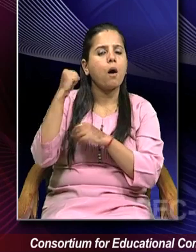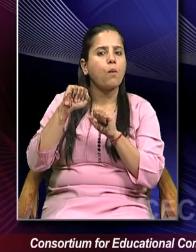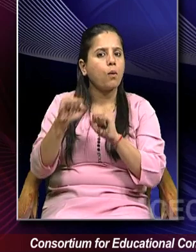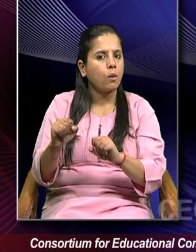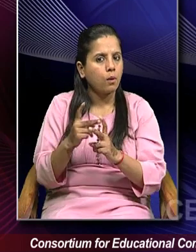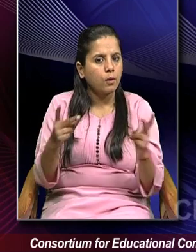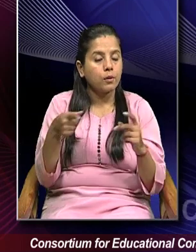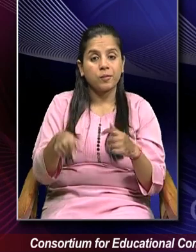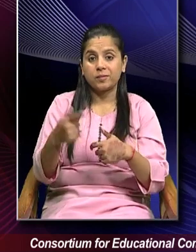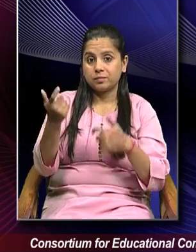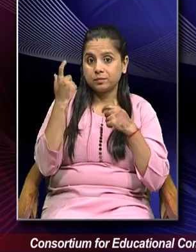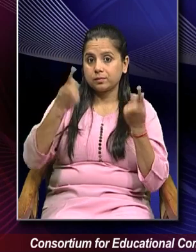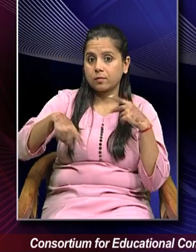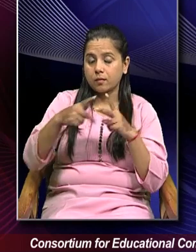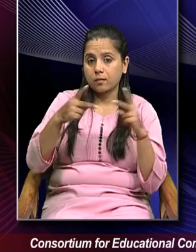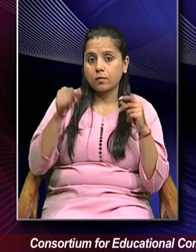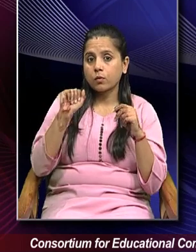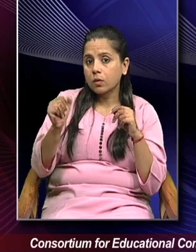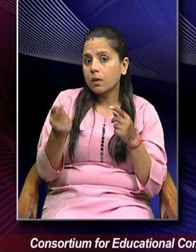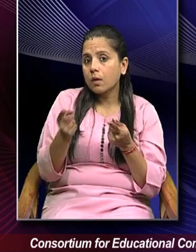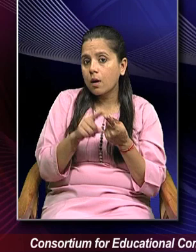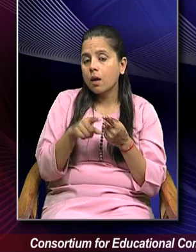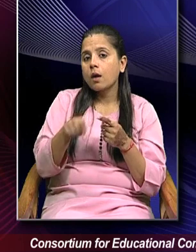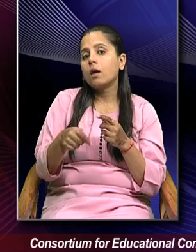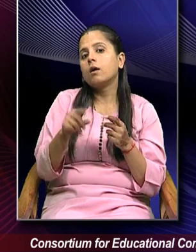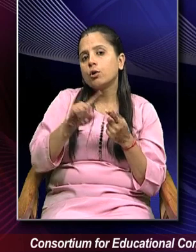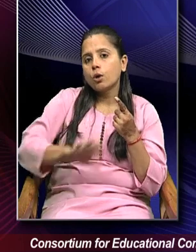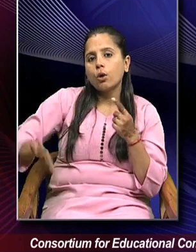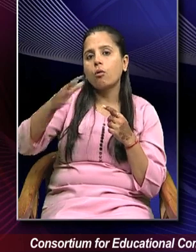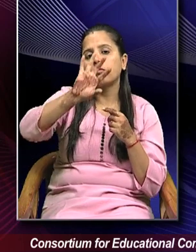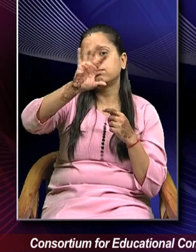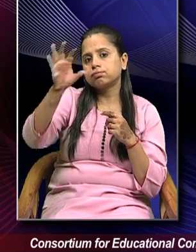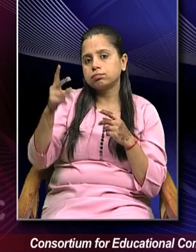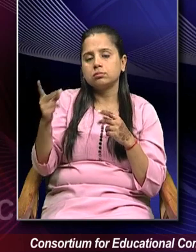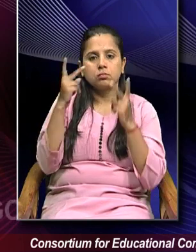this kind of a military streak in the European nations was also